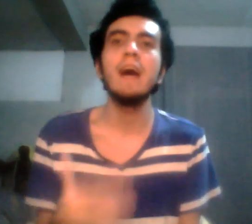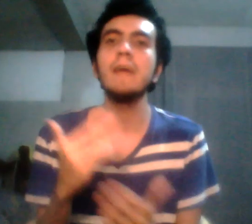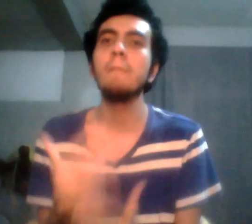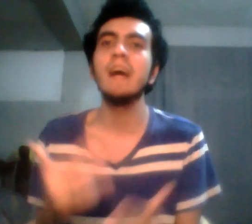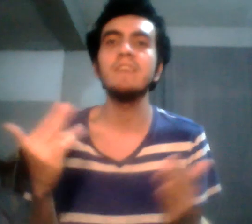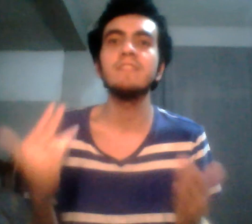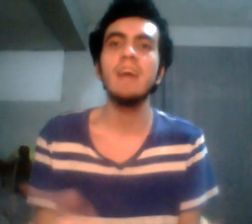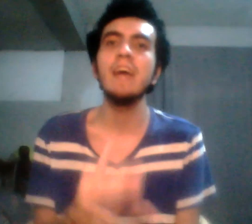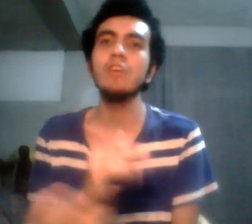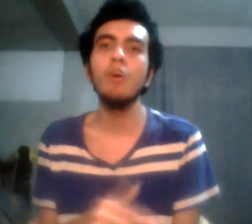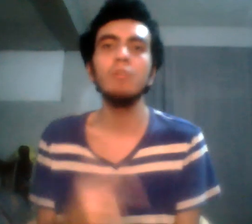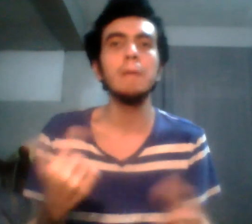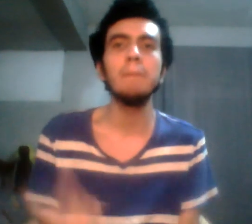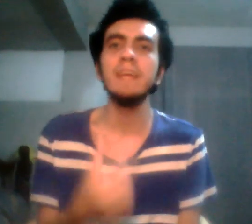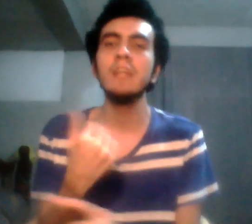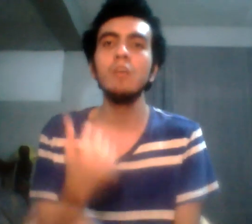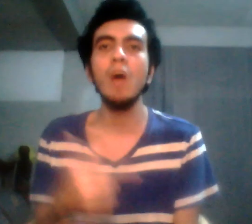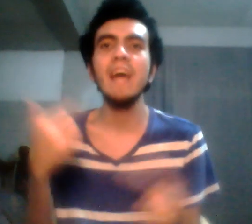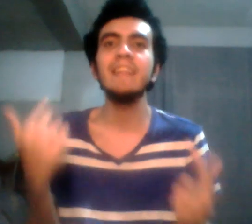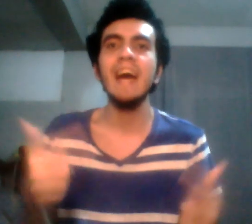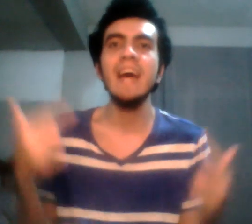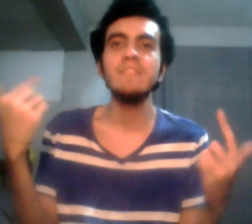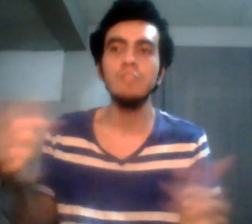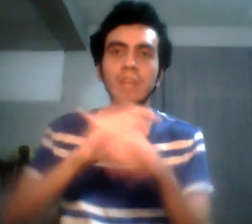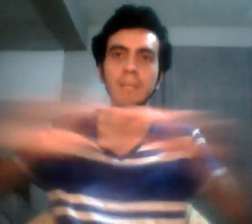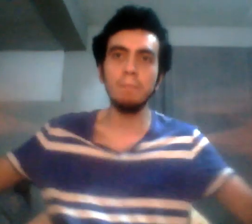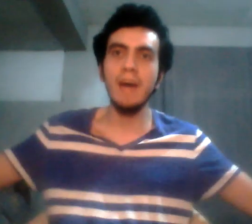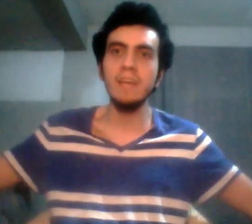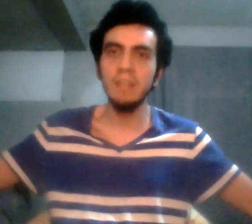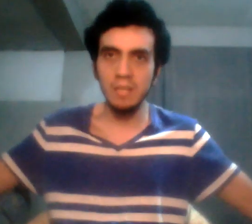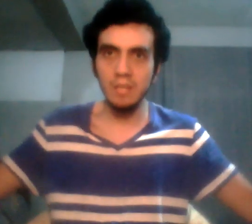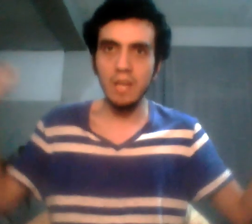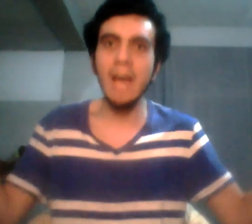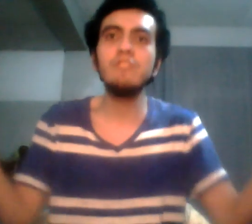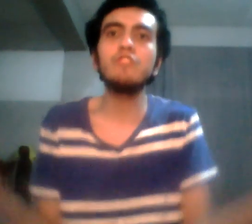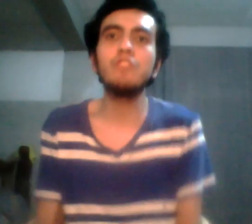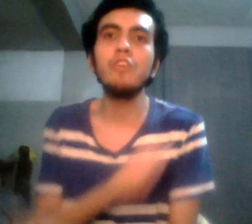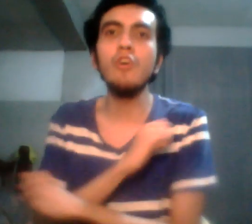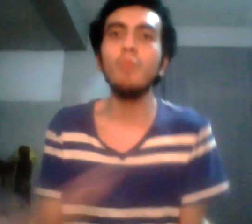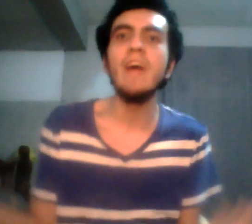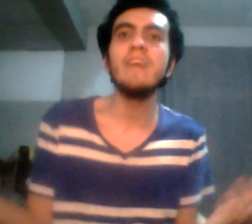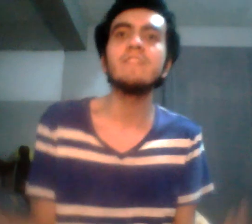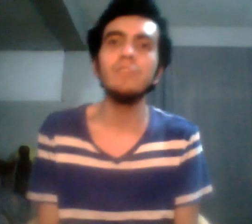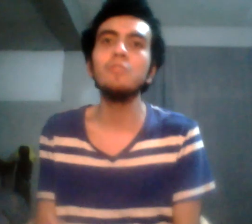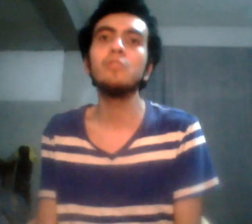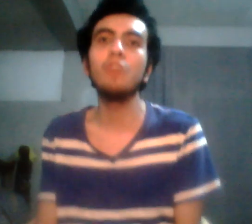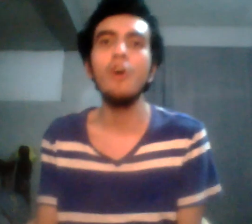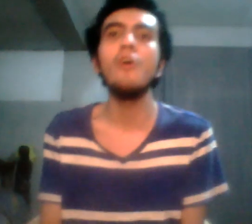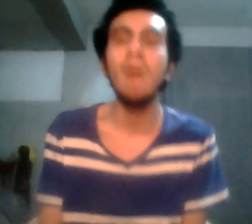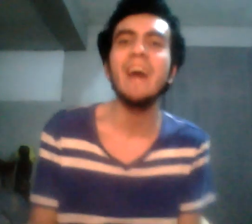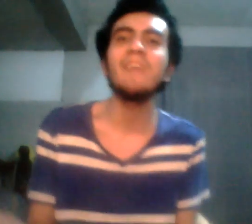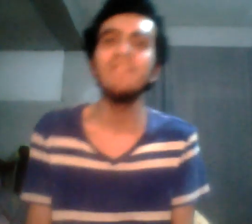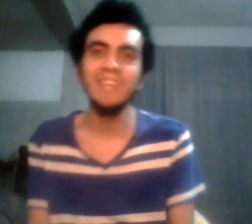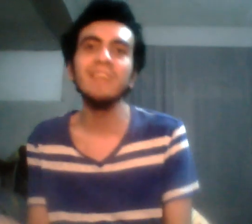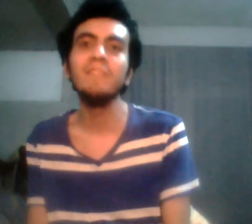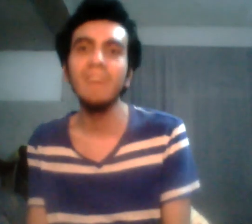by my side. Only bit white lies to get by. I just don't know where to go, I don't